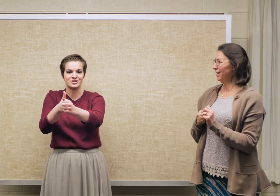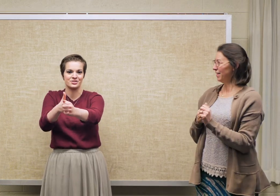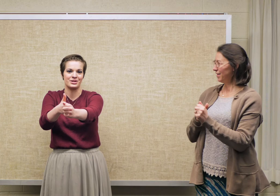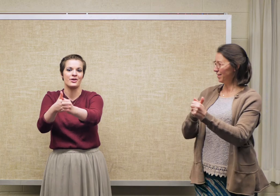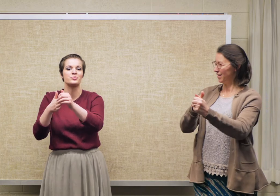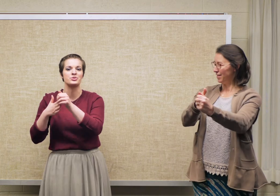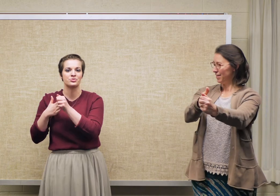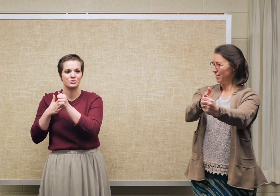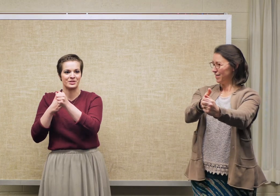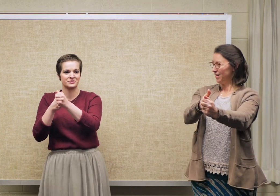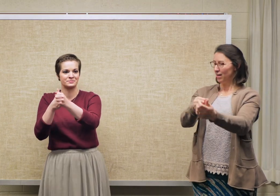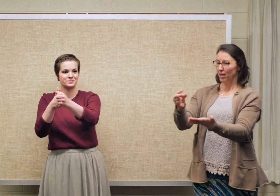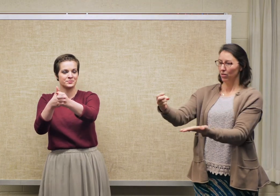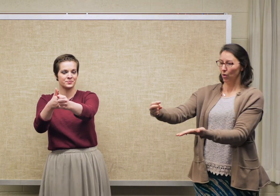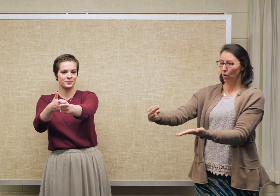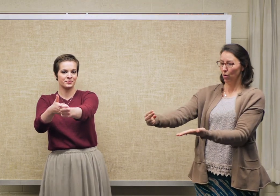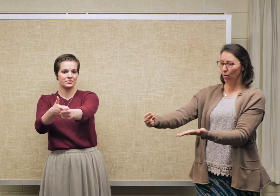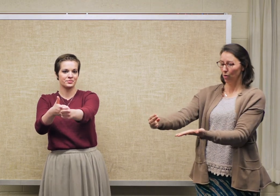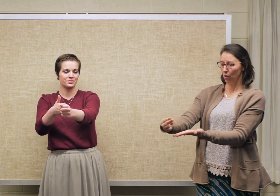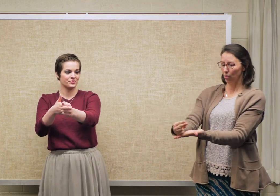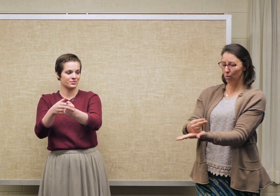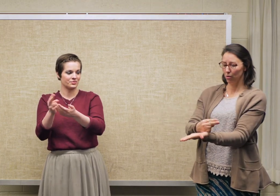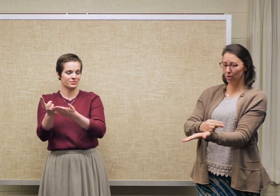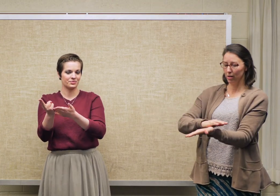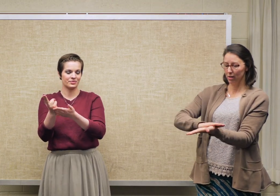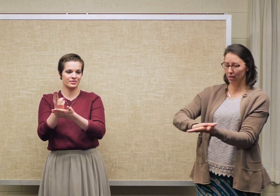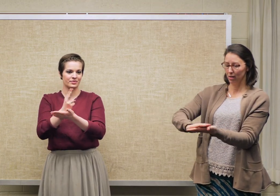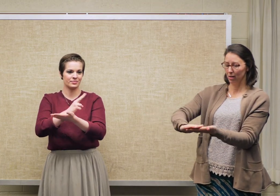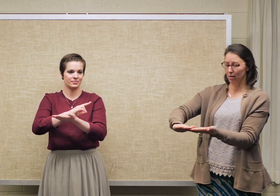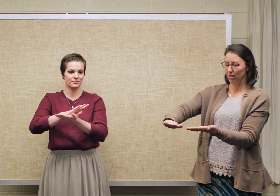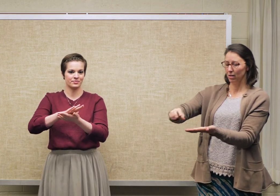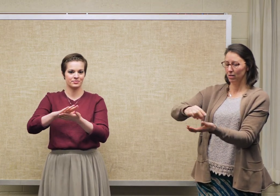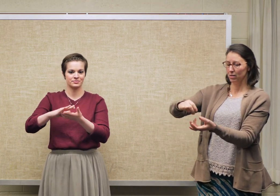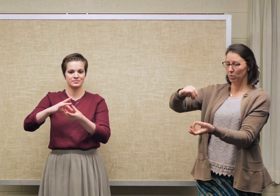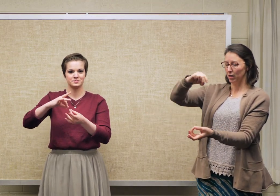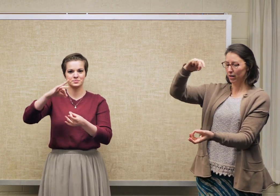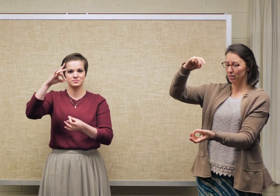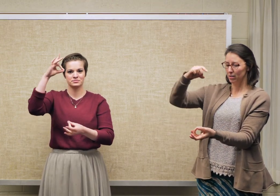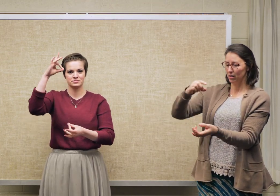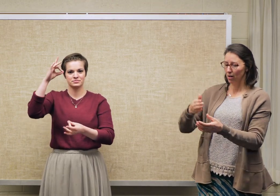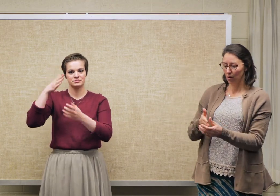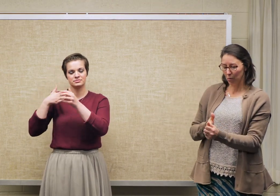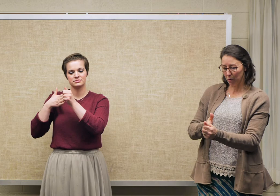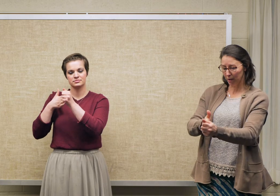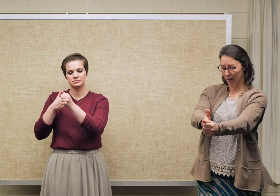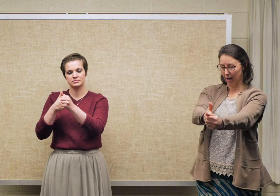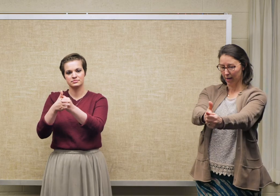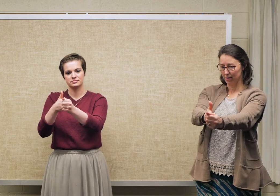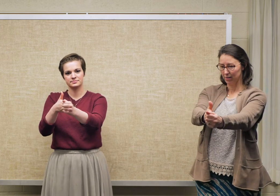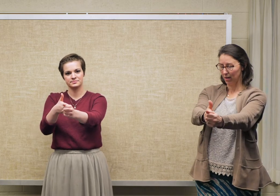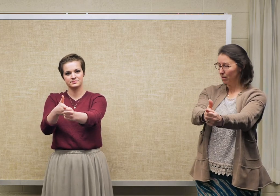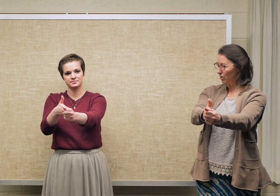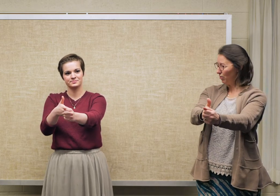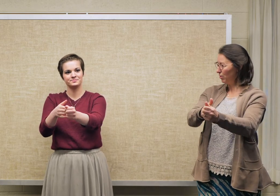you to help you through it. The Holy Spirit will guide. Thank you.